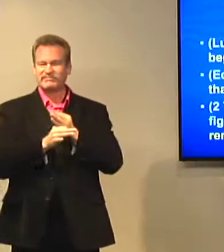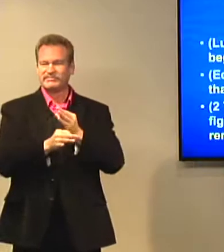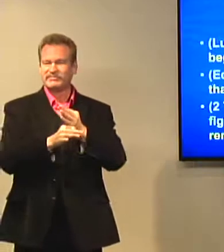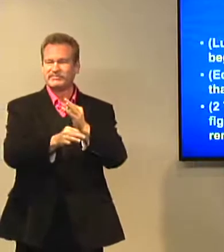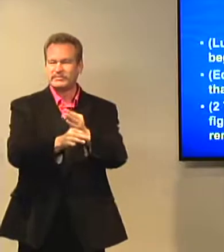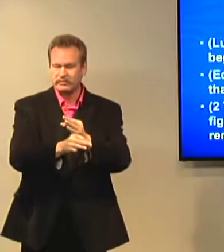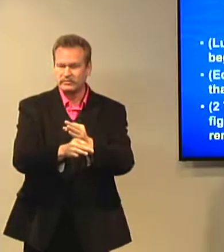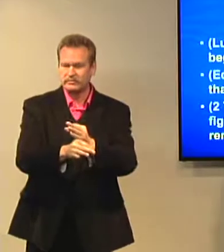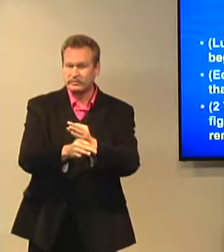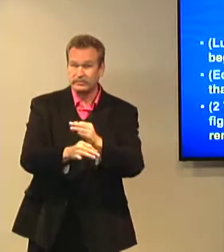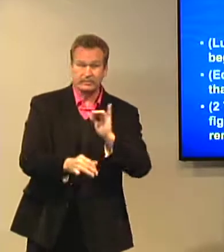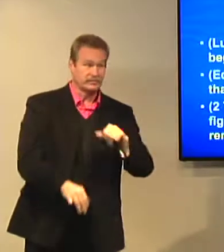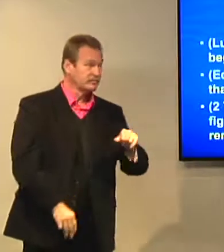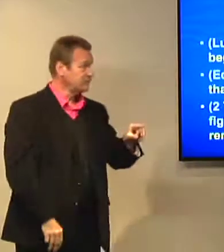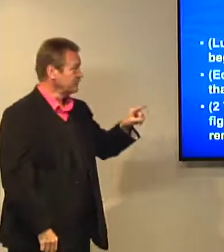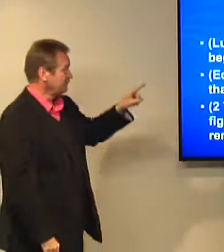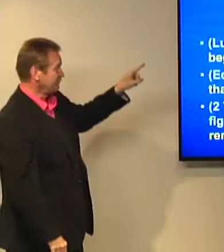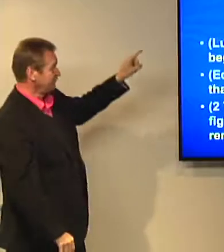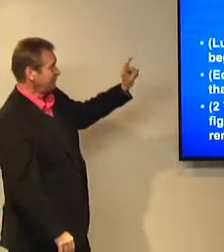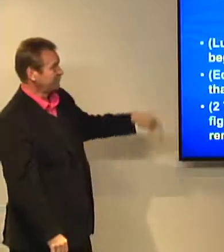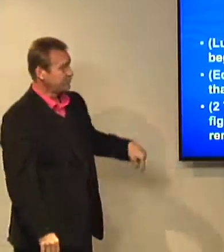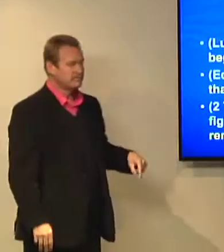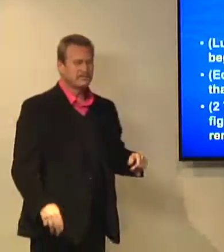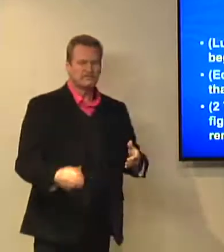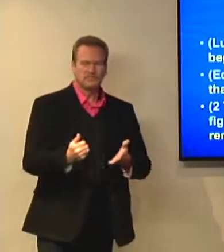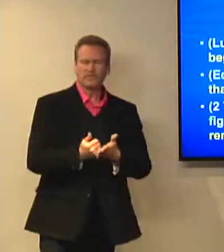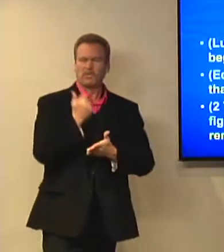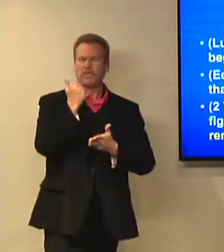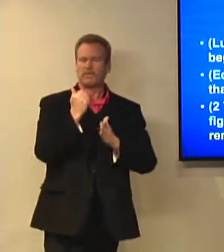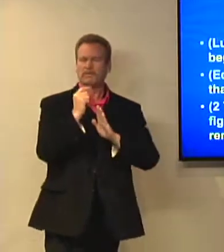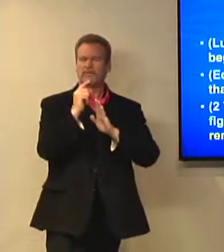I have remained faithful. So that's what Paul talks about there.